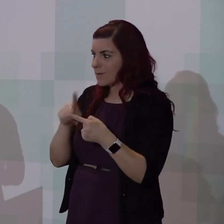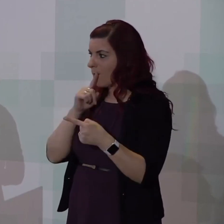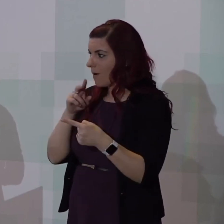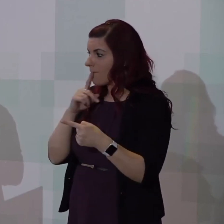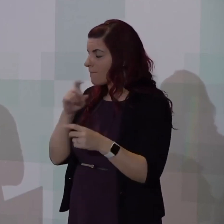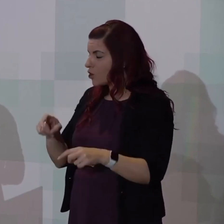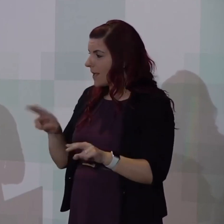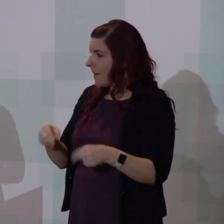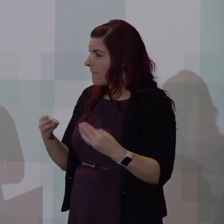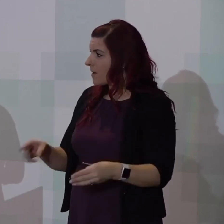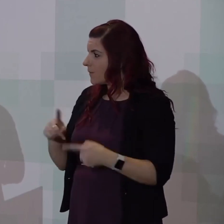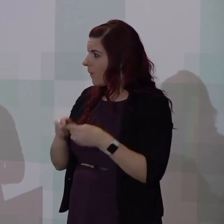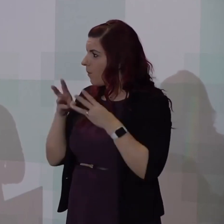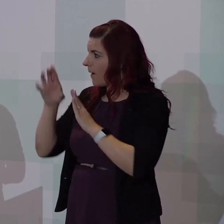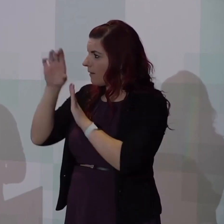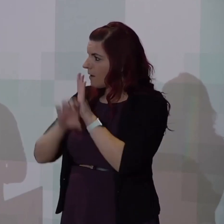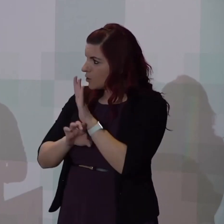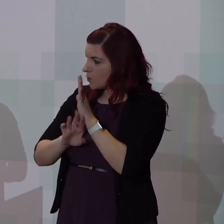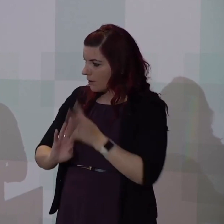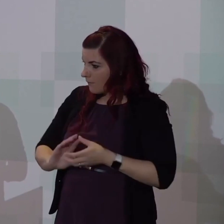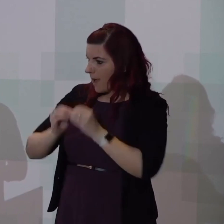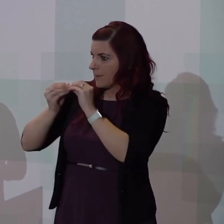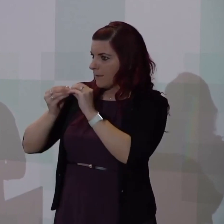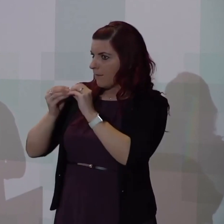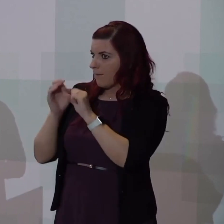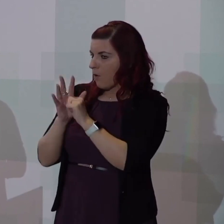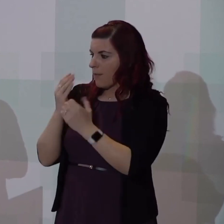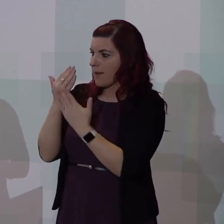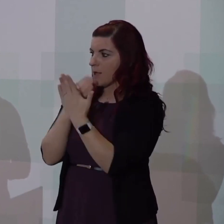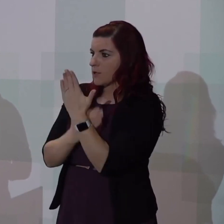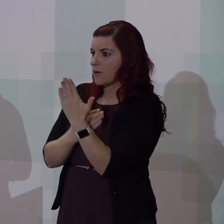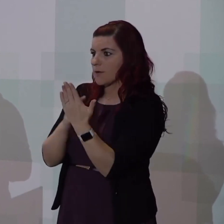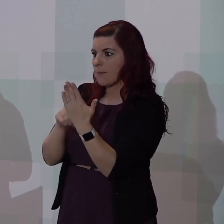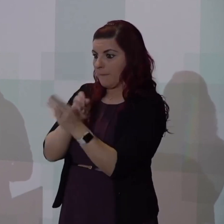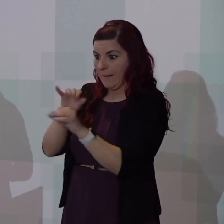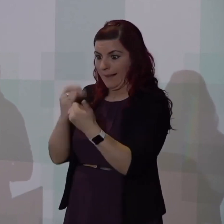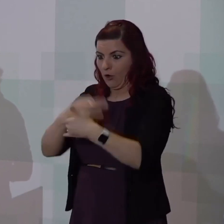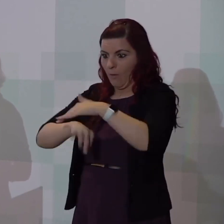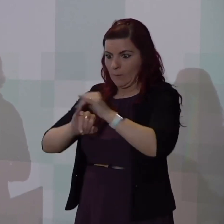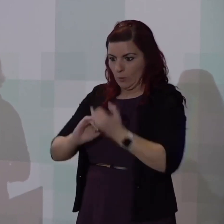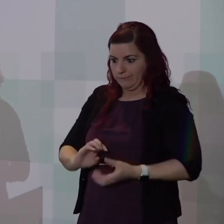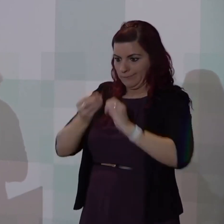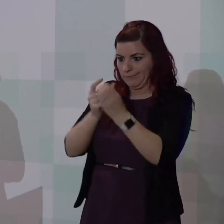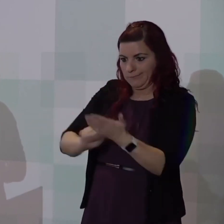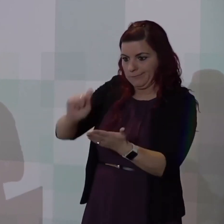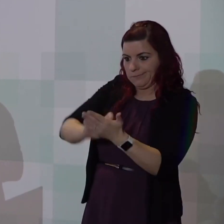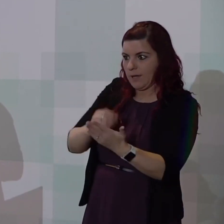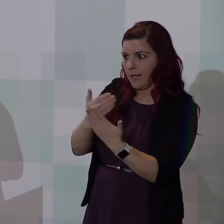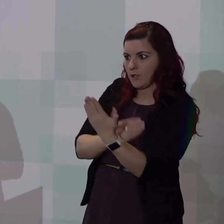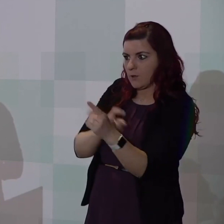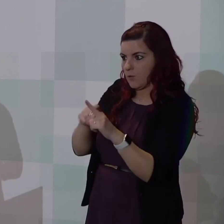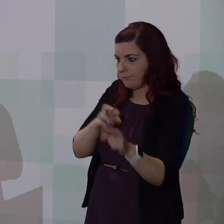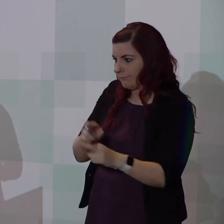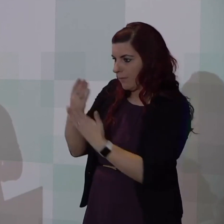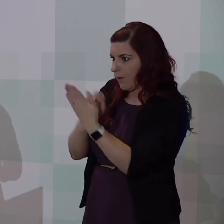impossible, the way the Constitution is framed, for the legislators, for people in government, to bring about law